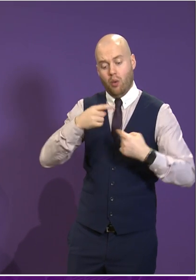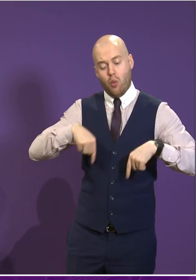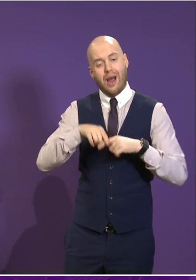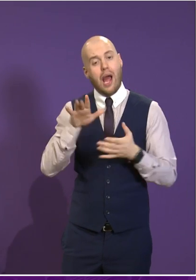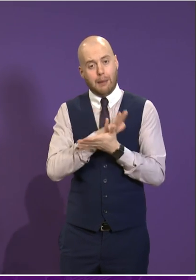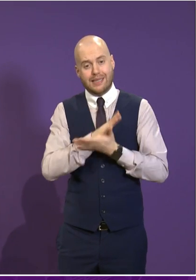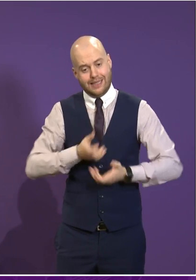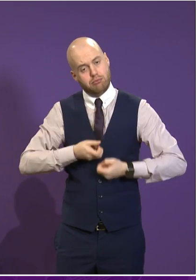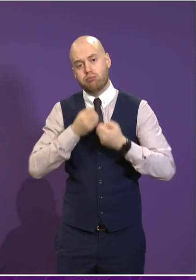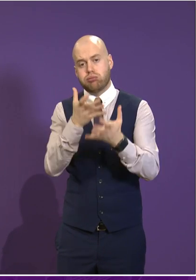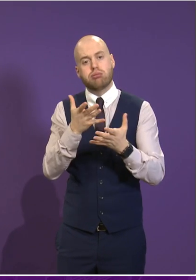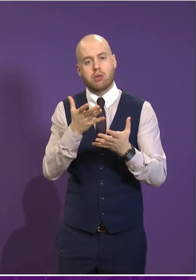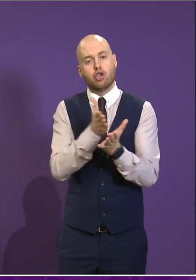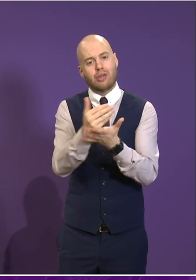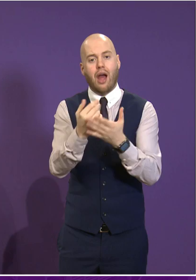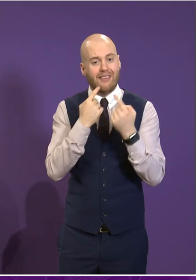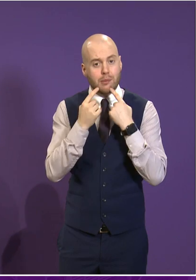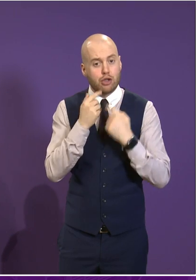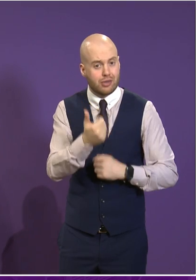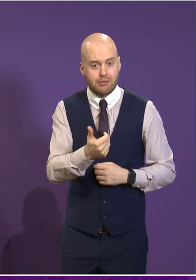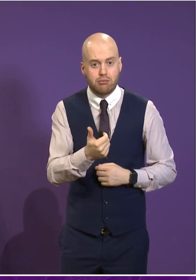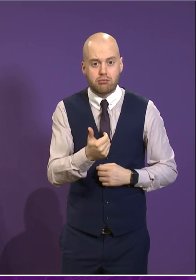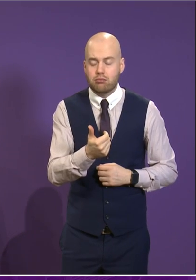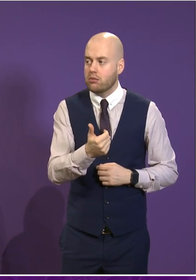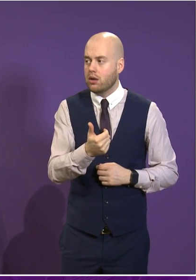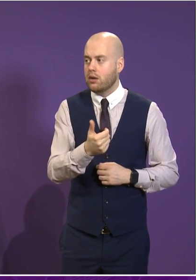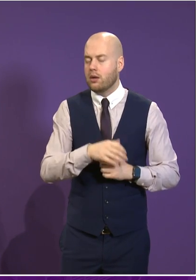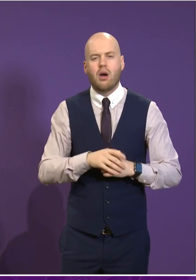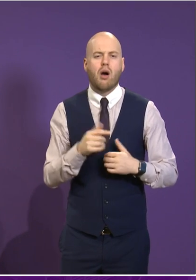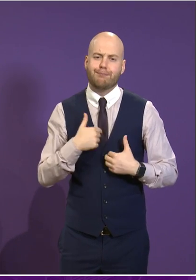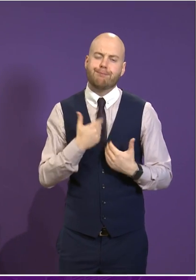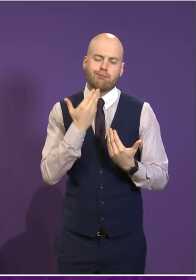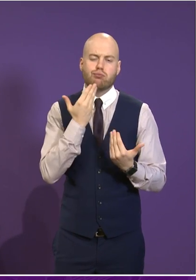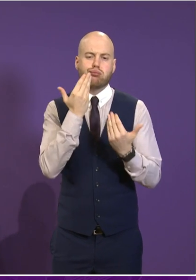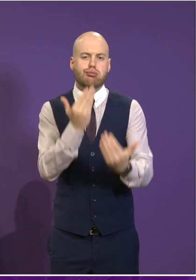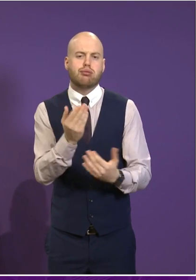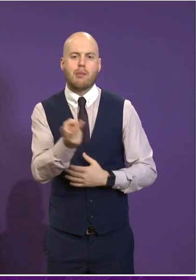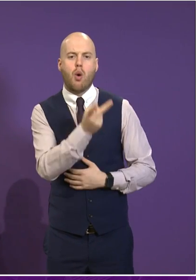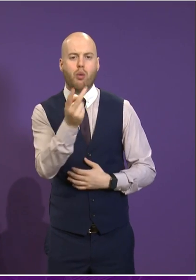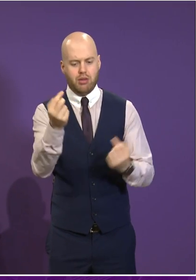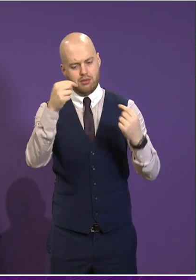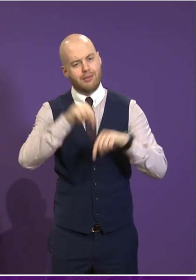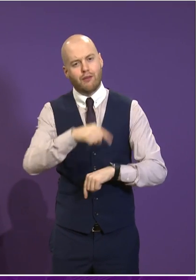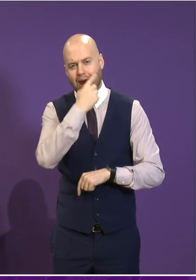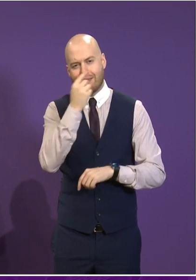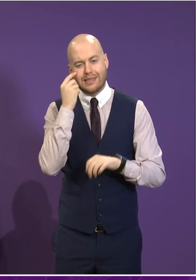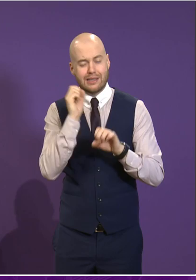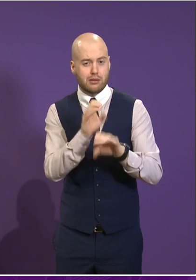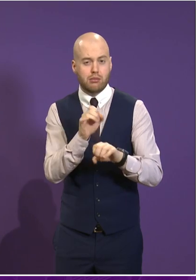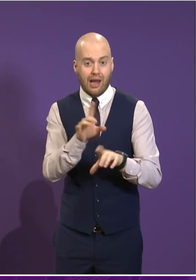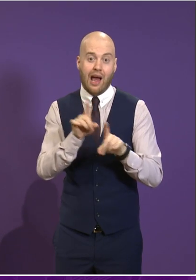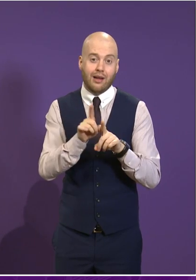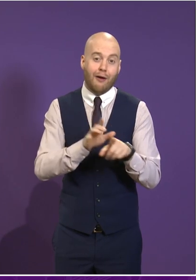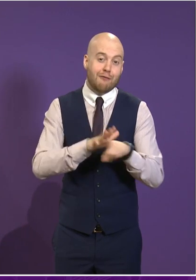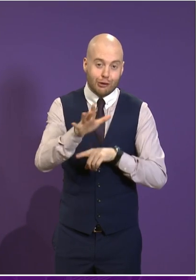We can share that data with you. That would be really helpful. Can I thank you both for your attendance at committee this morning and your written evidence and future evidence that